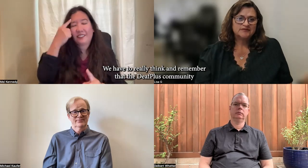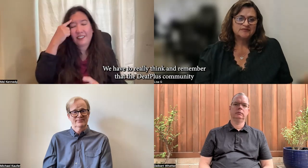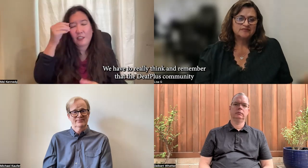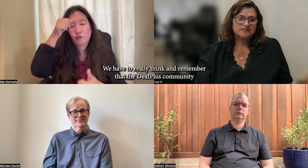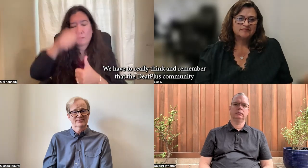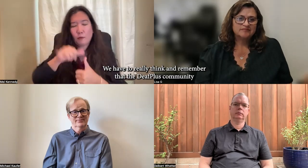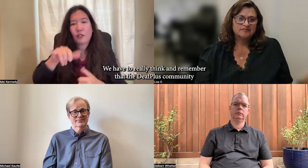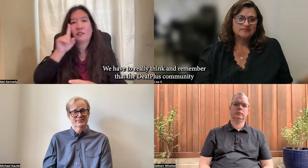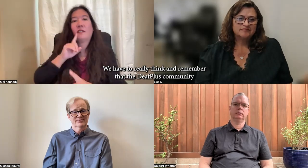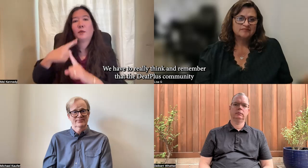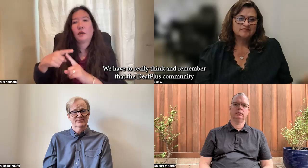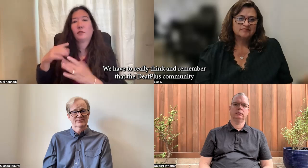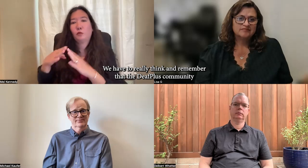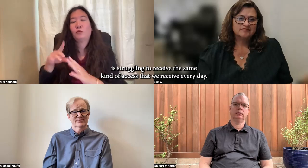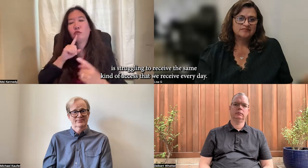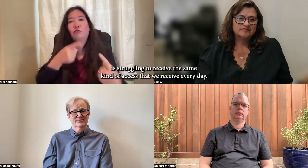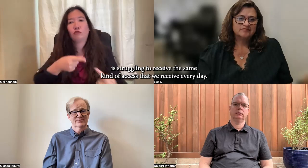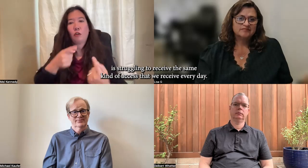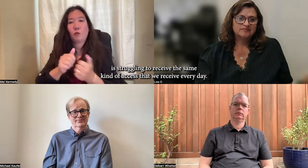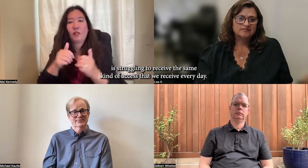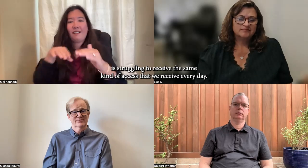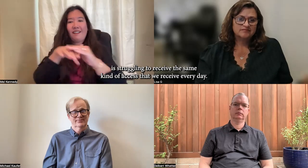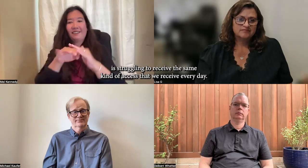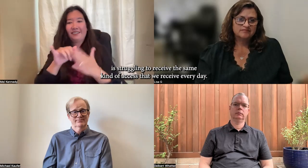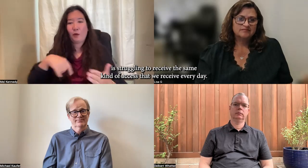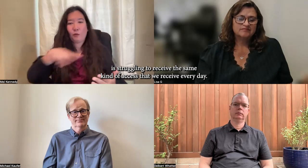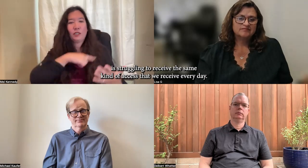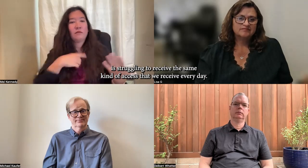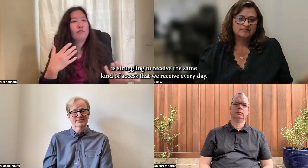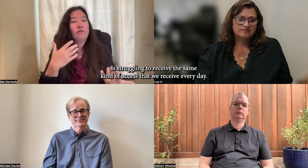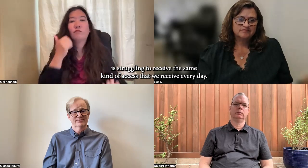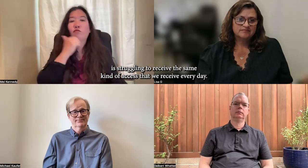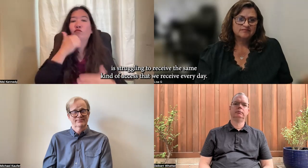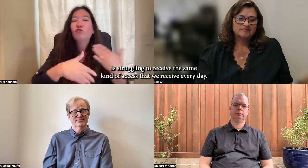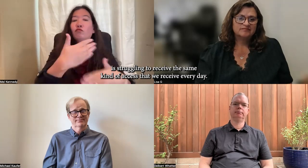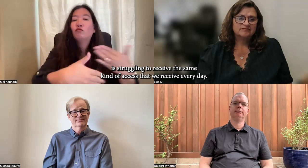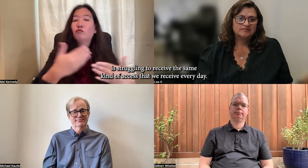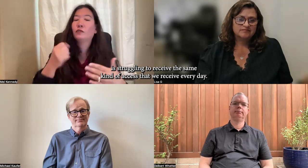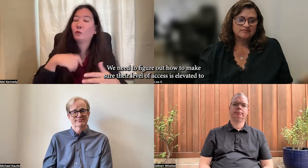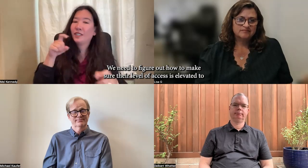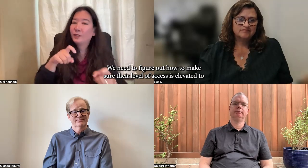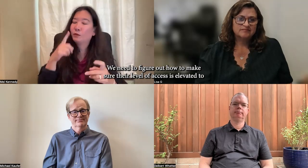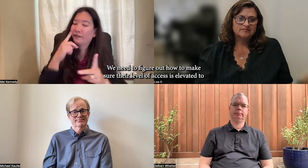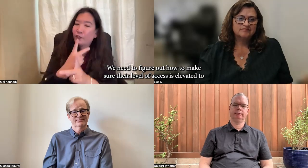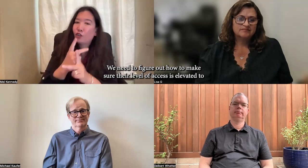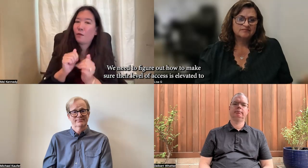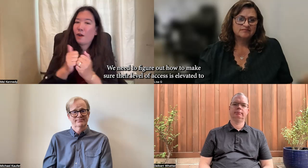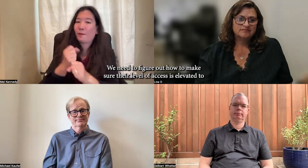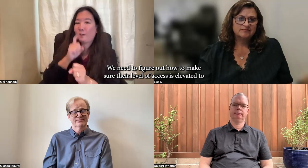to really think and remember that the Deaf Plus community is struggling to receive the same kind of access that we receive every day. We need to figure out how to make